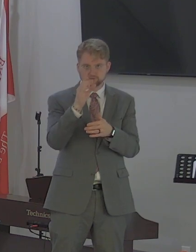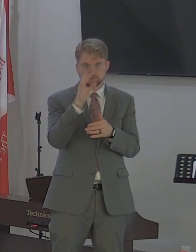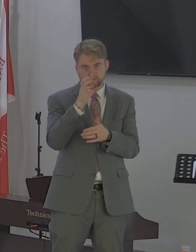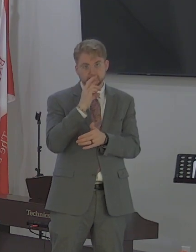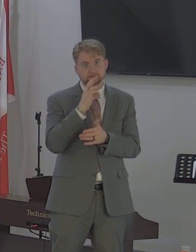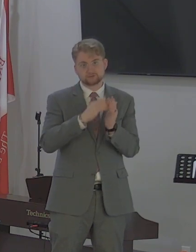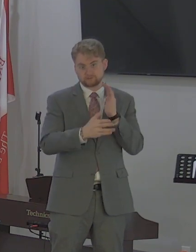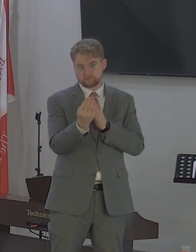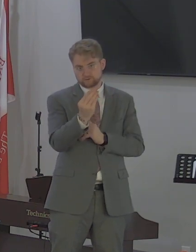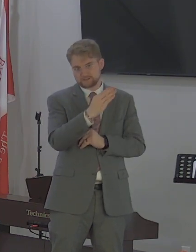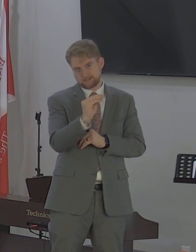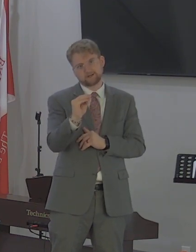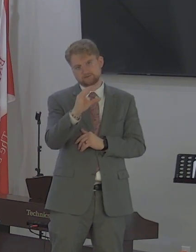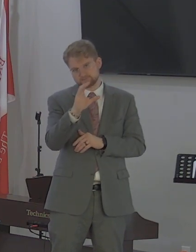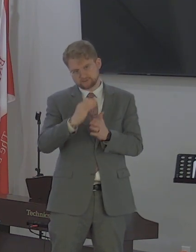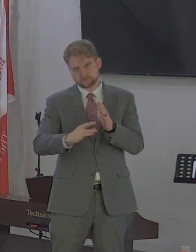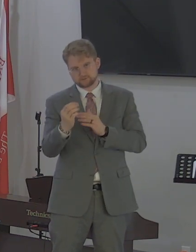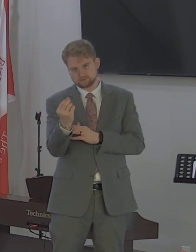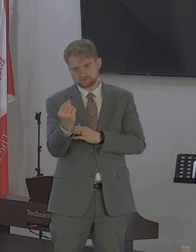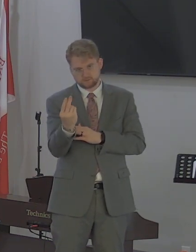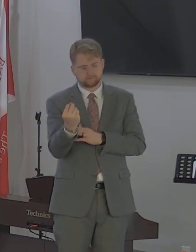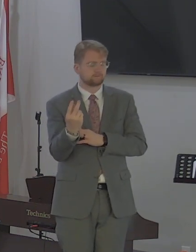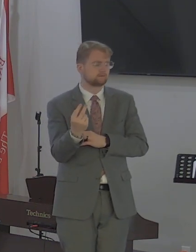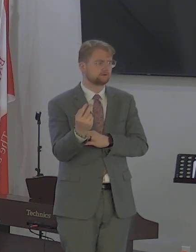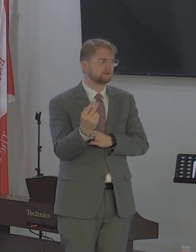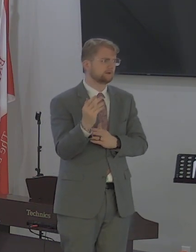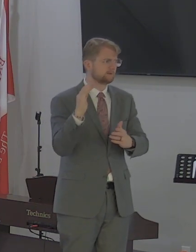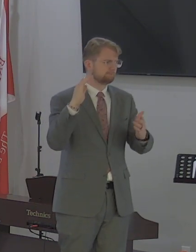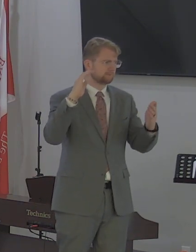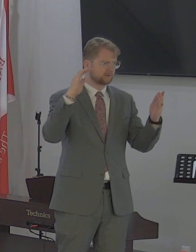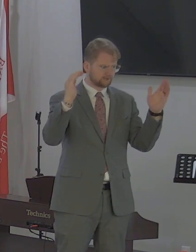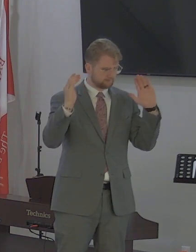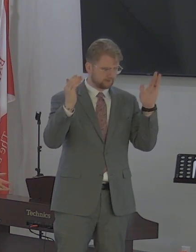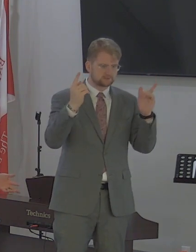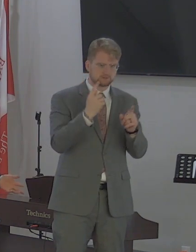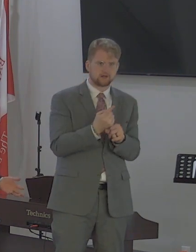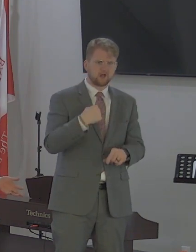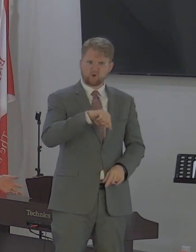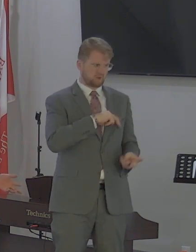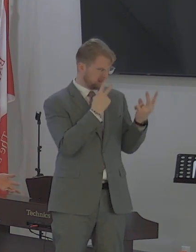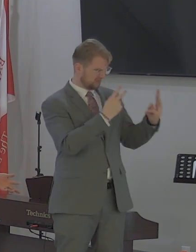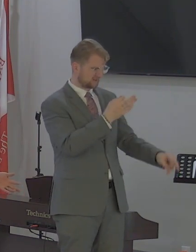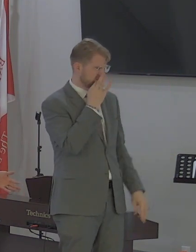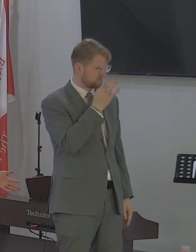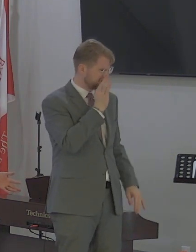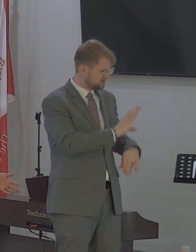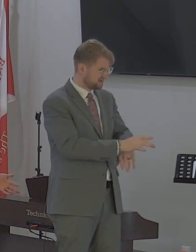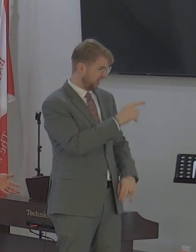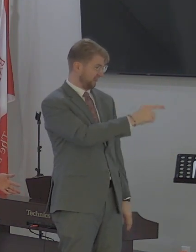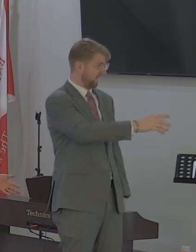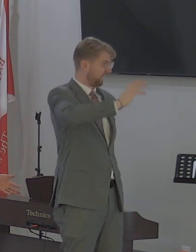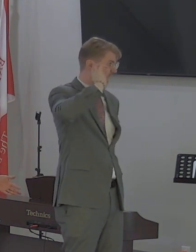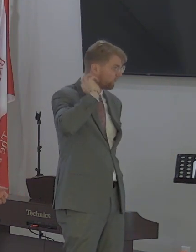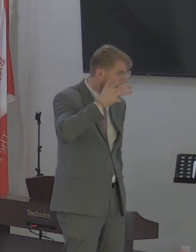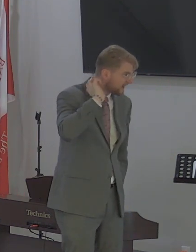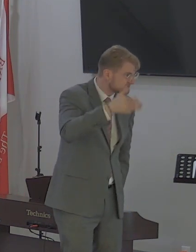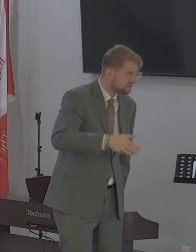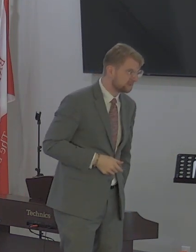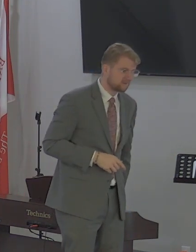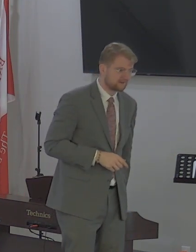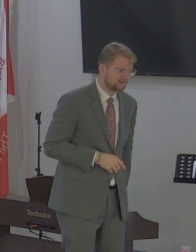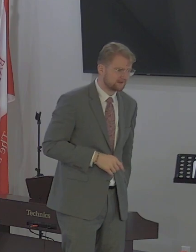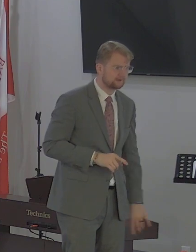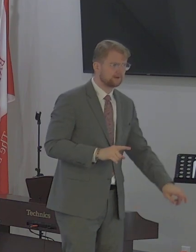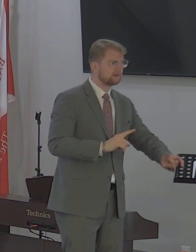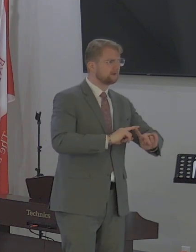12. I'm going to make a comparison. We would look at the cannabis church and say, they're crazy. But then